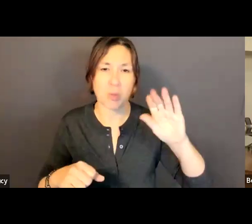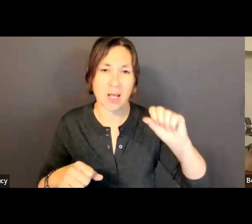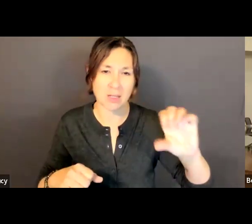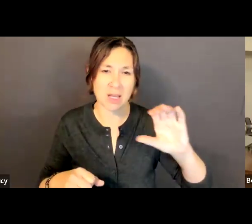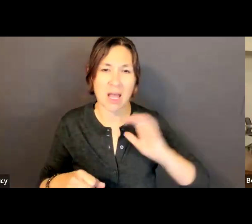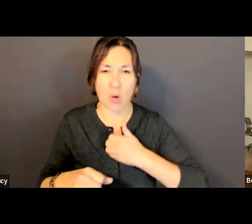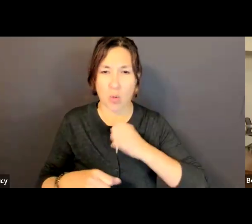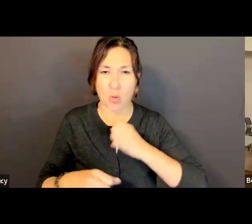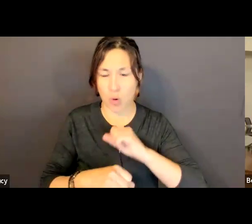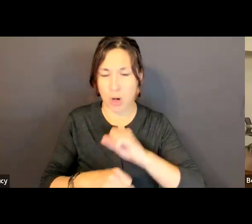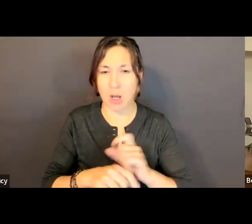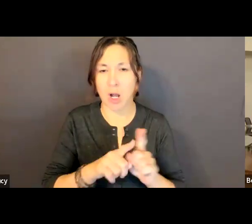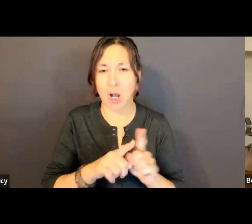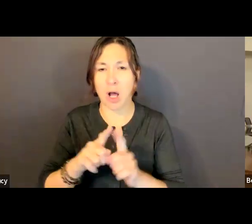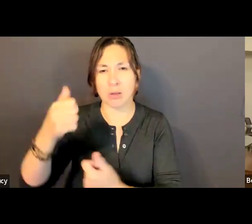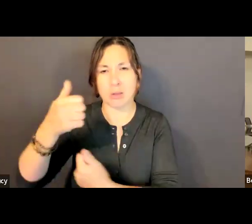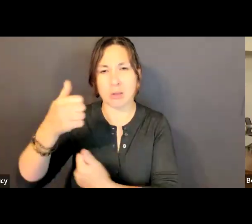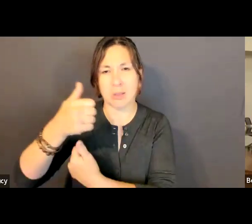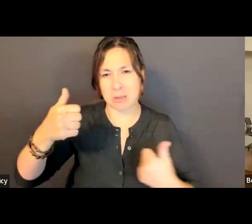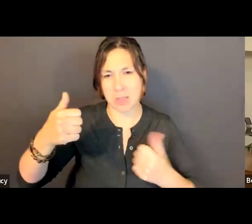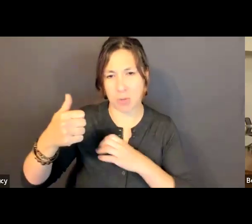the subcommittees, their relationship to